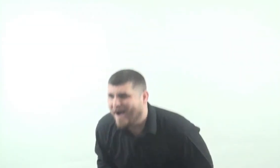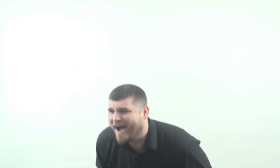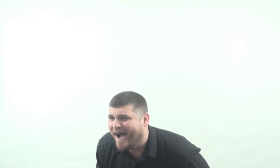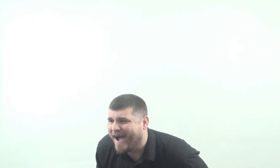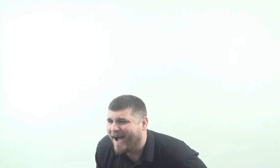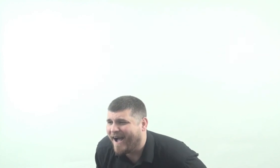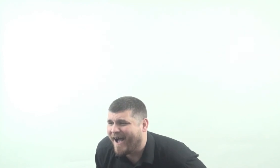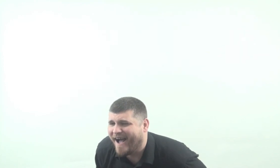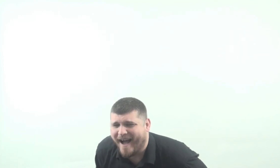Goodbye.